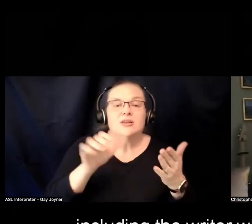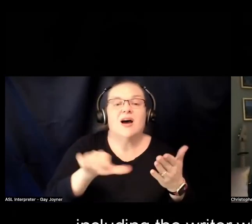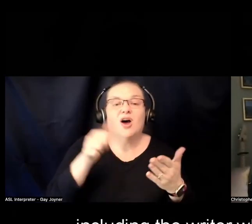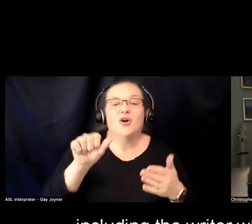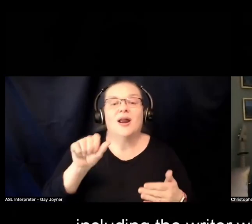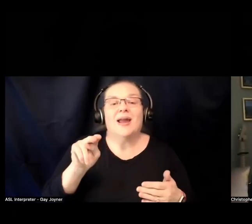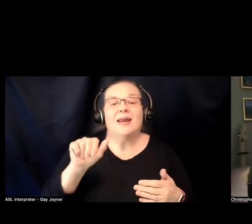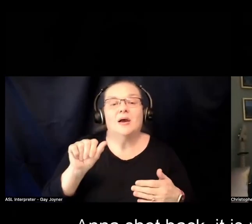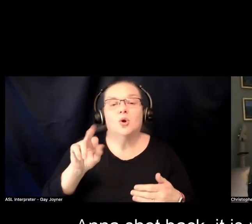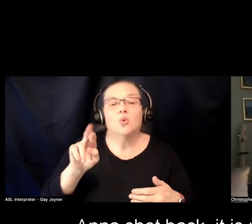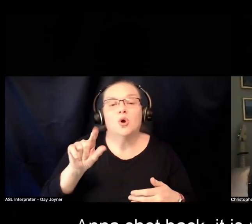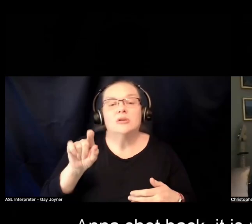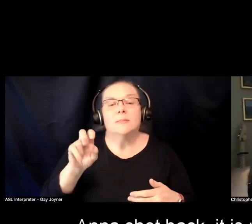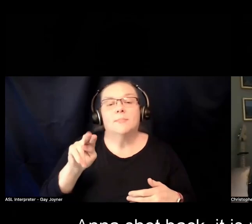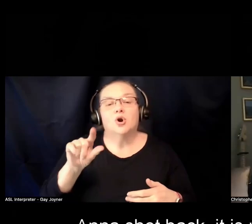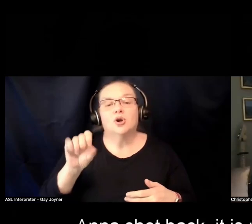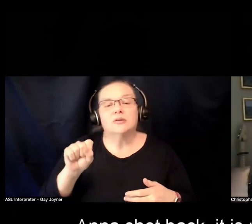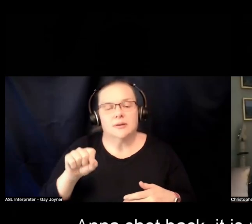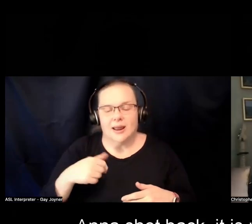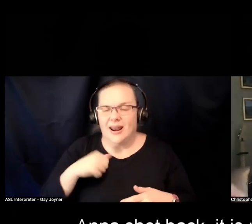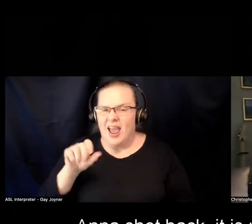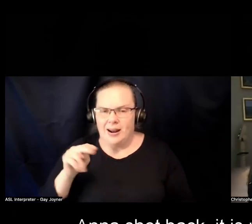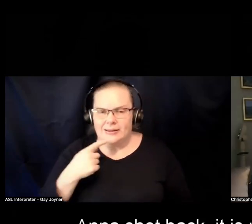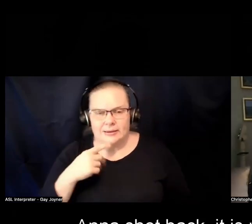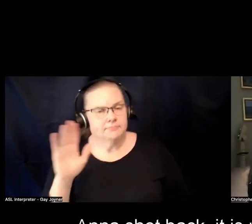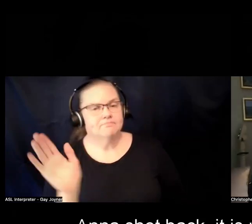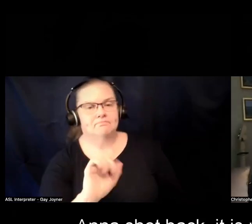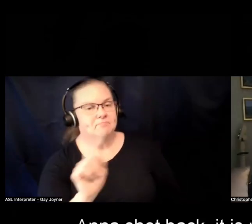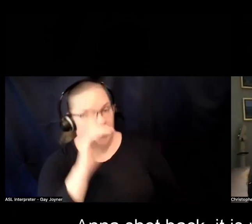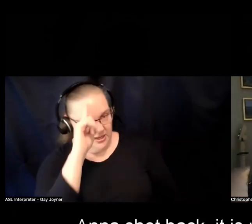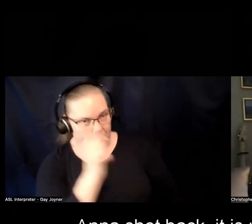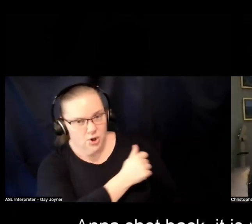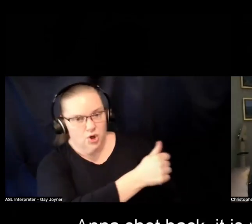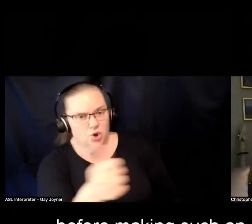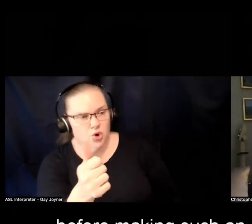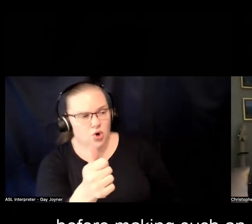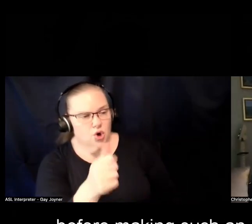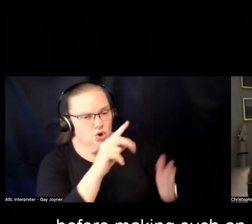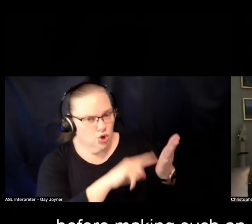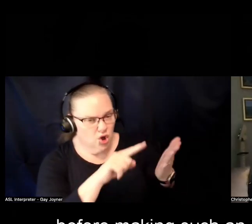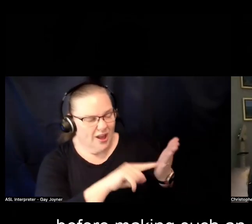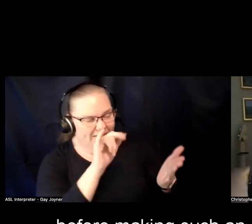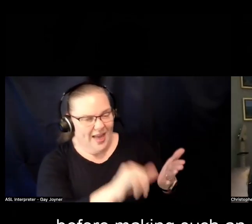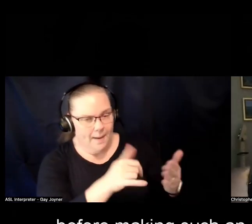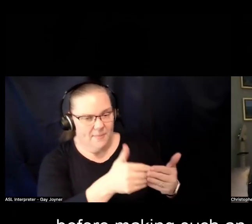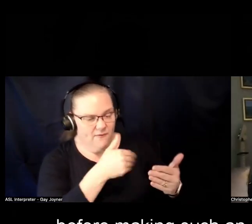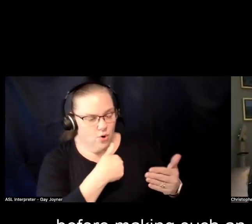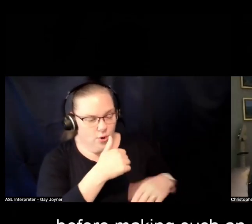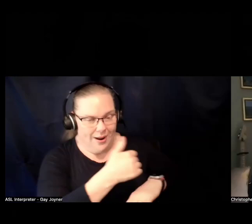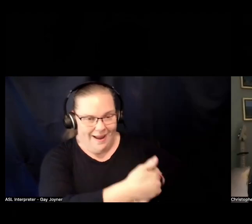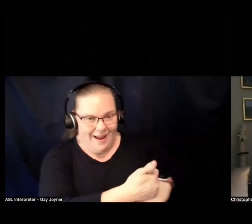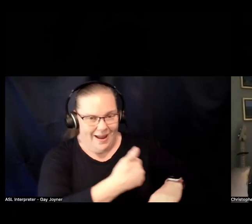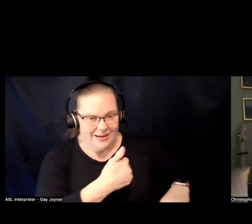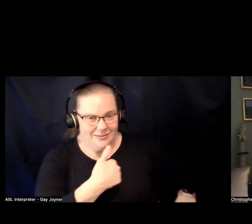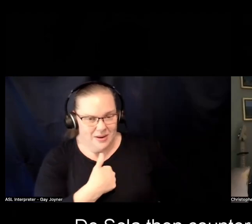the communist meetings. Anna shot back, "It is up to you to look at them before making such an accusation against